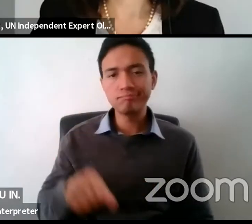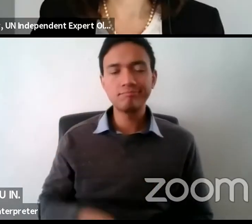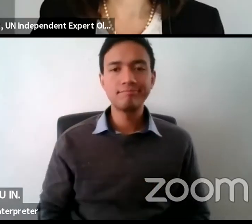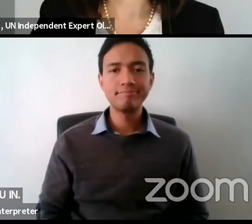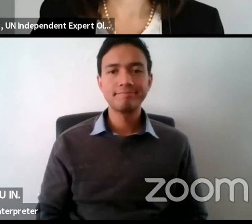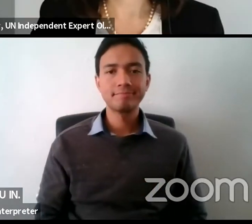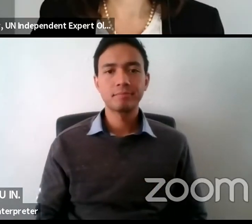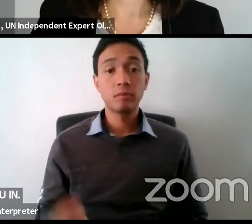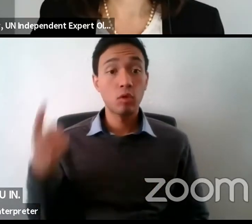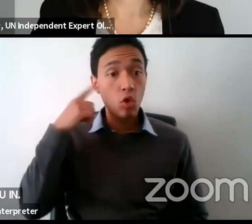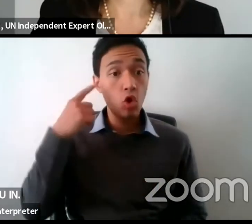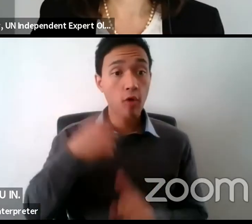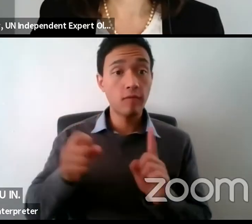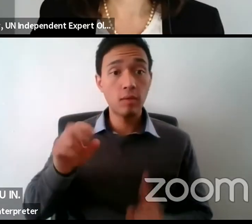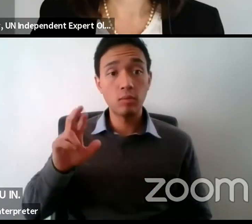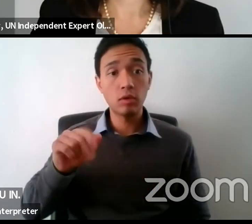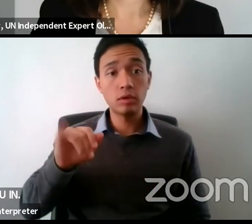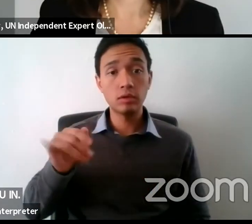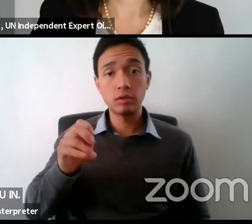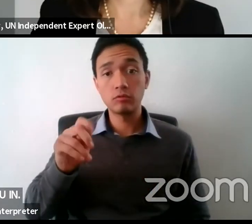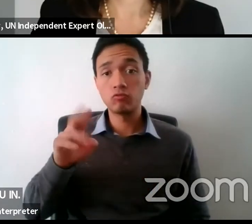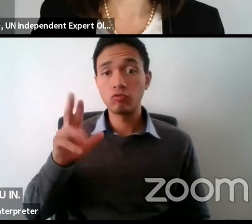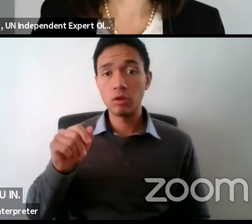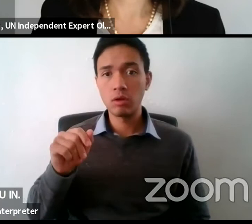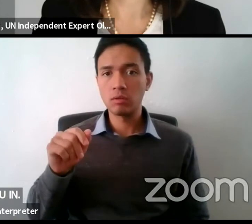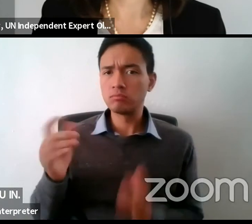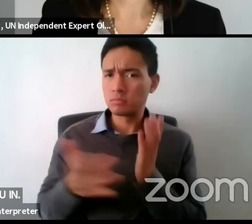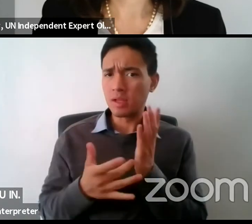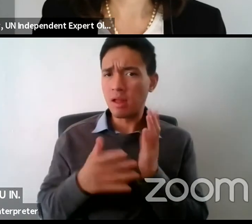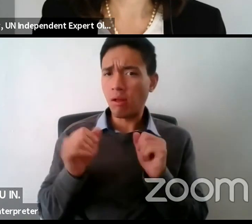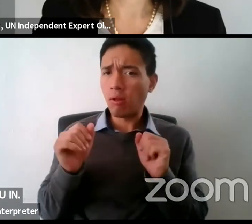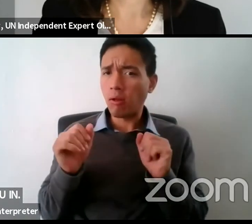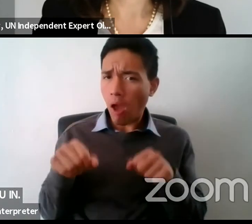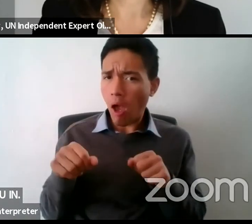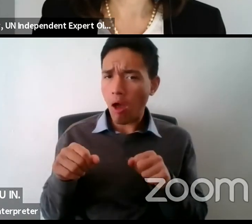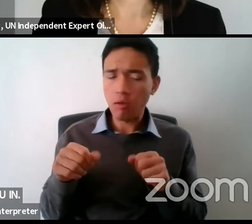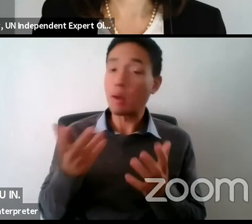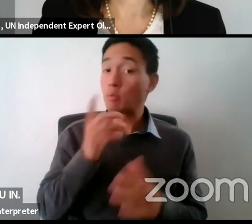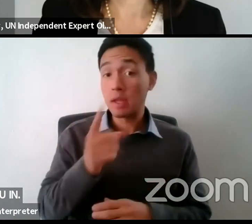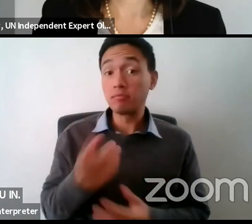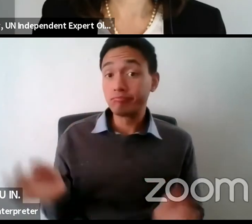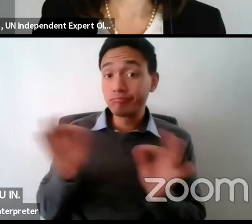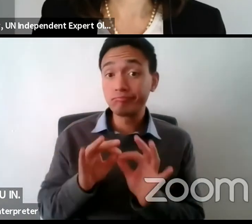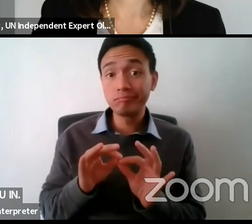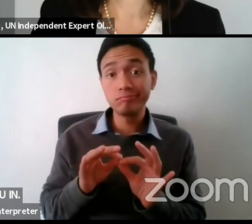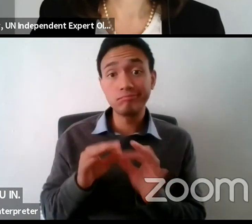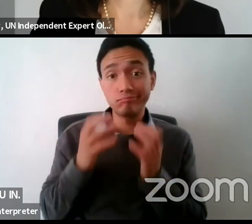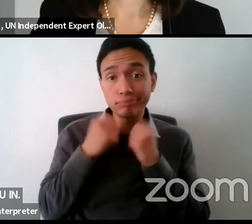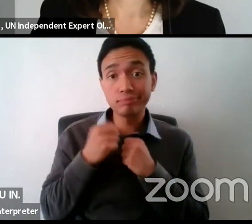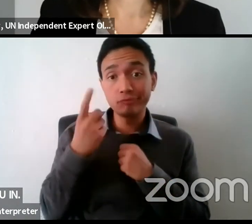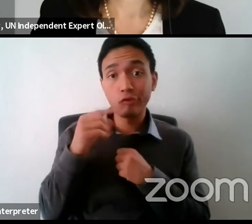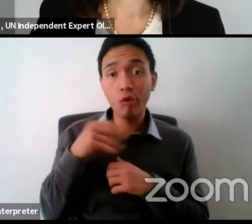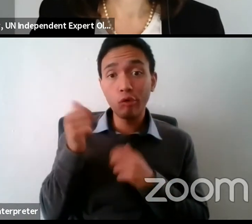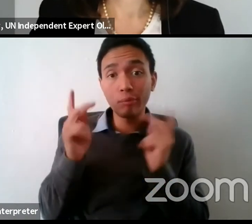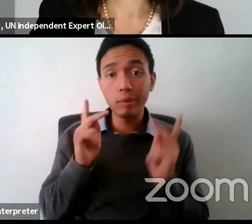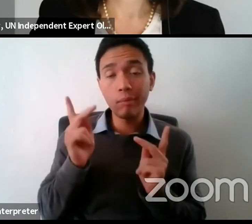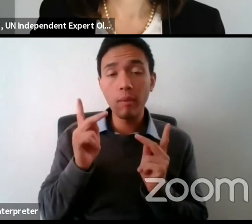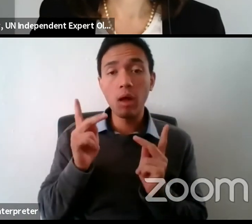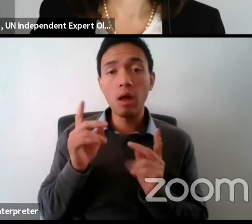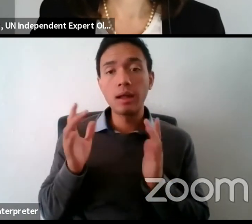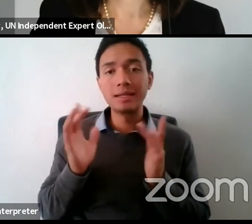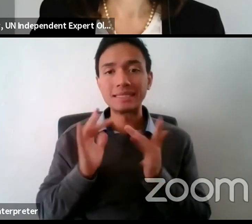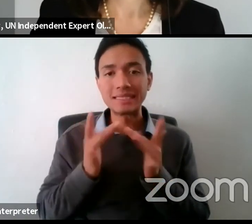We've heard from Rajendra that tech can and is critical for older persons, but digital tools